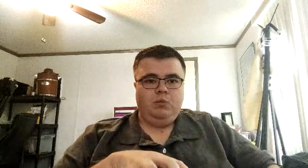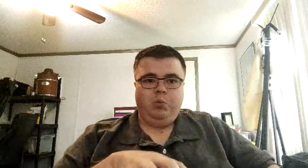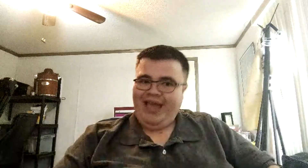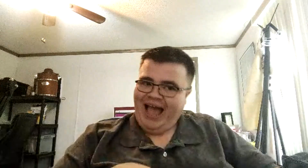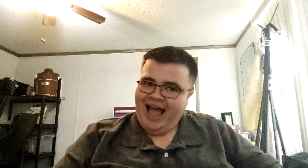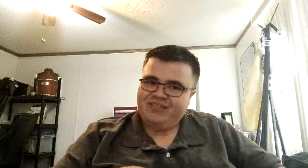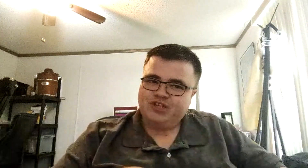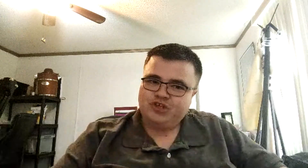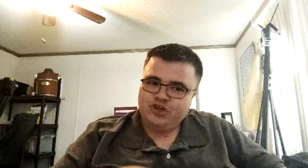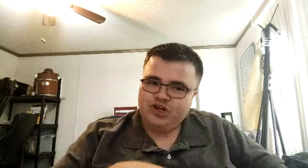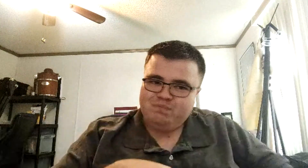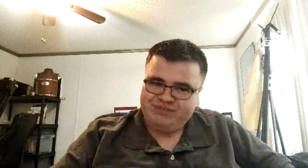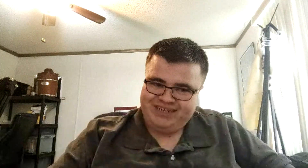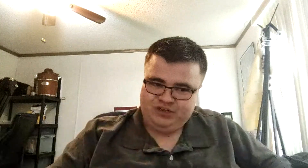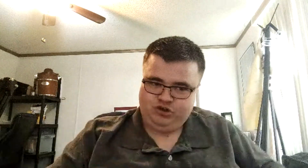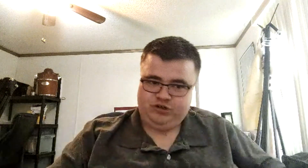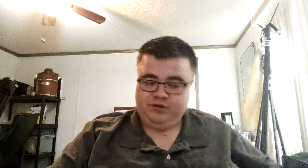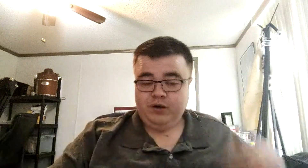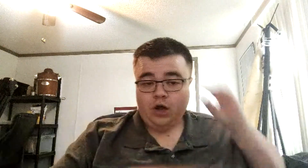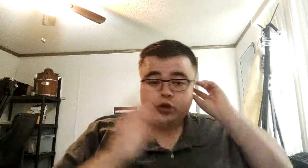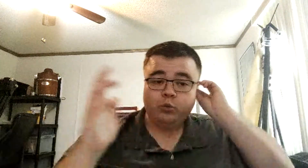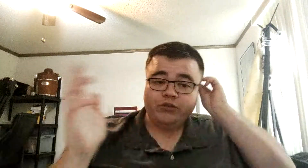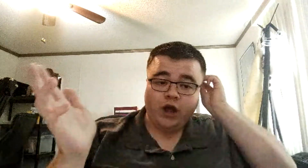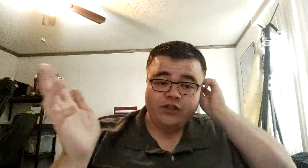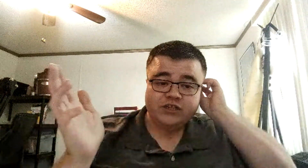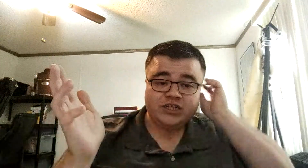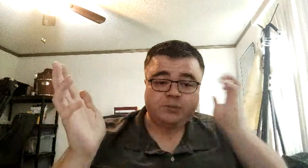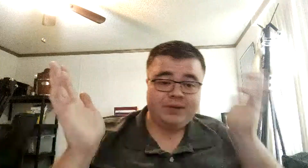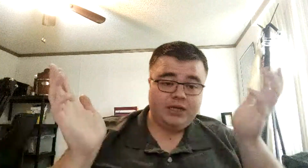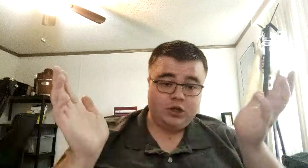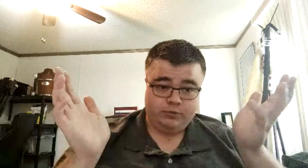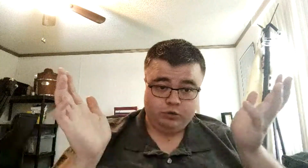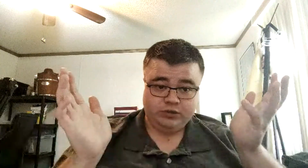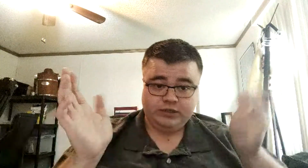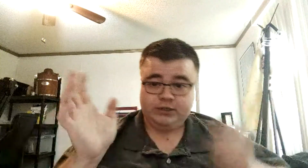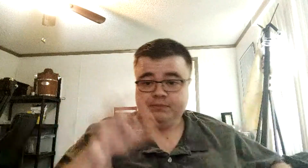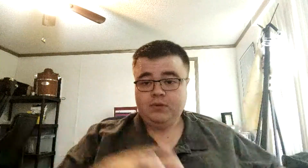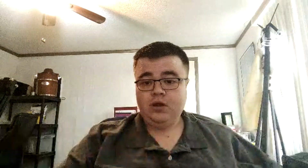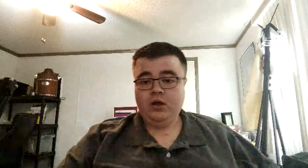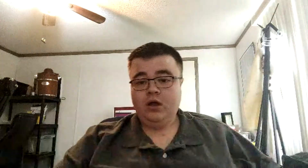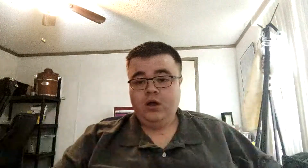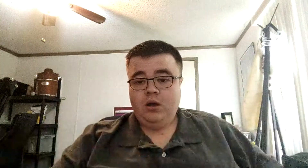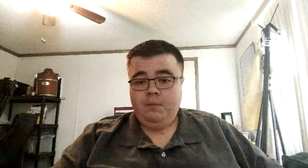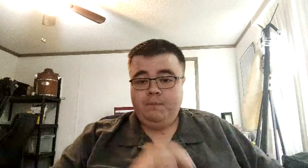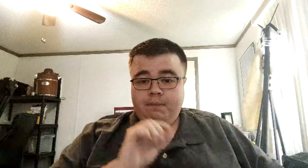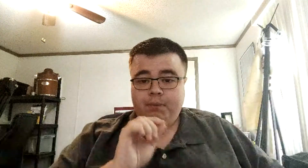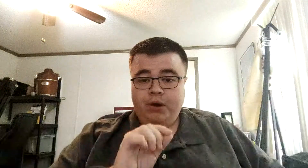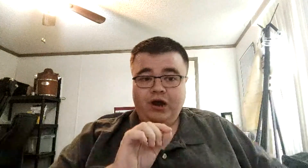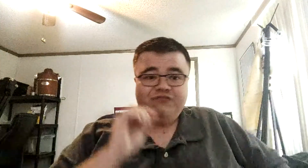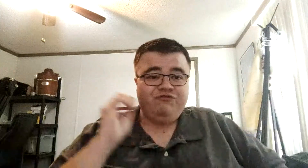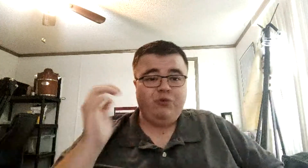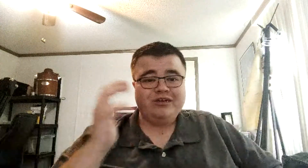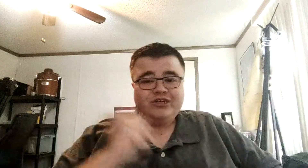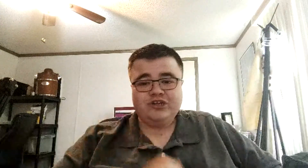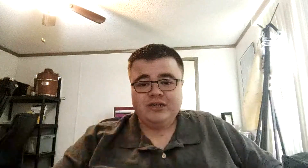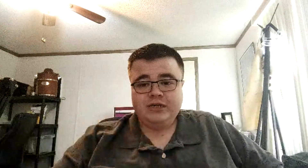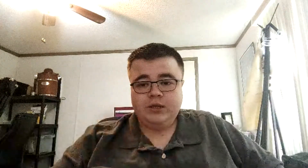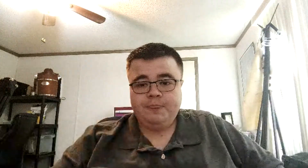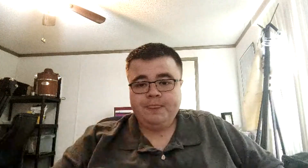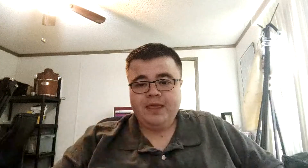We had the suit petition, included with other disability communities. But unfortunately,